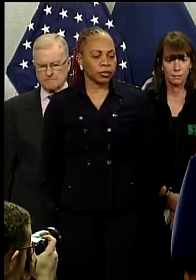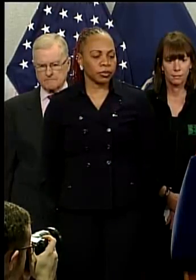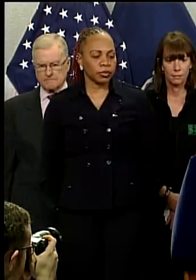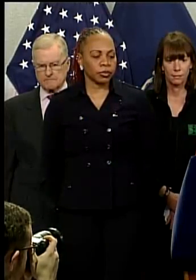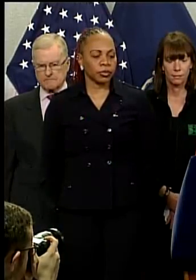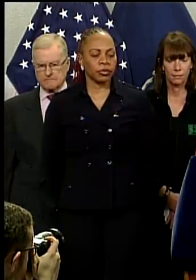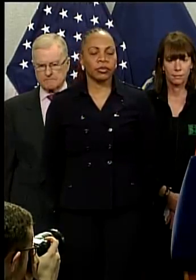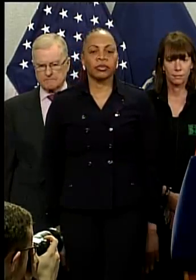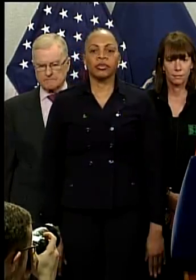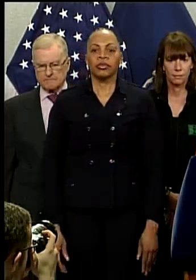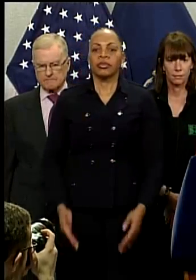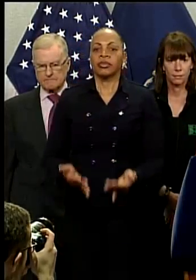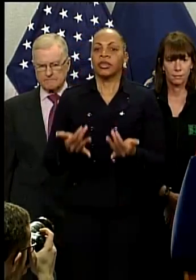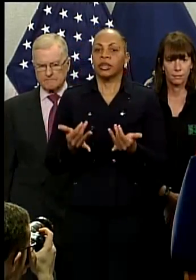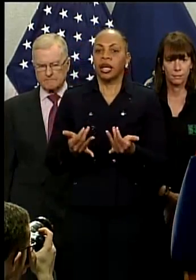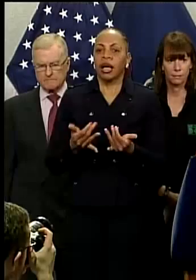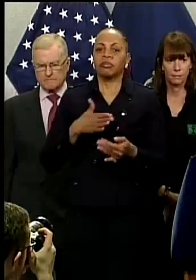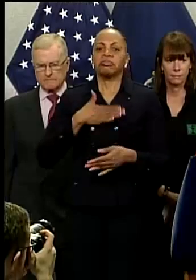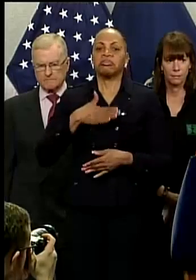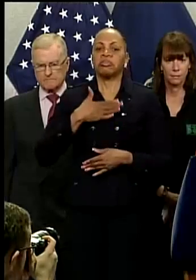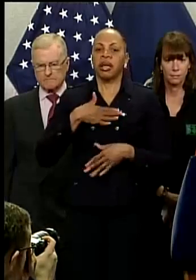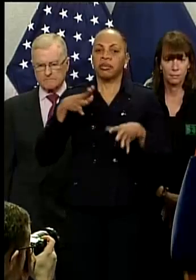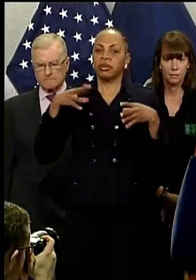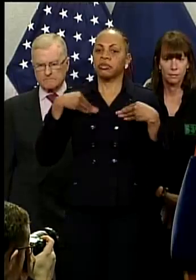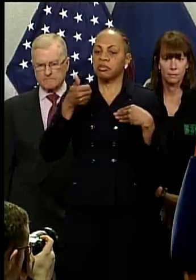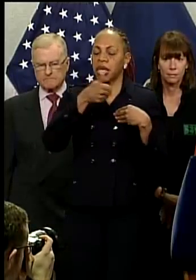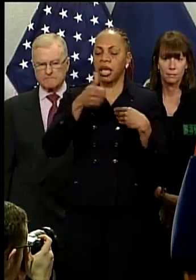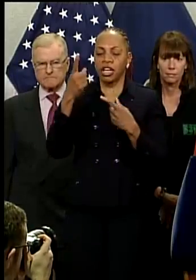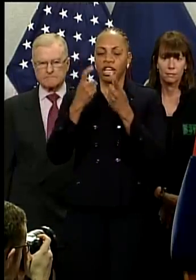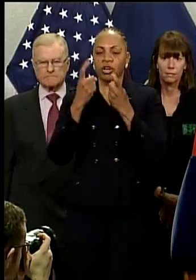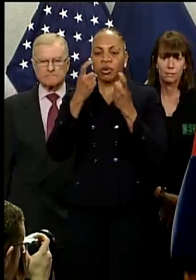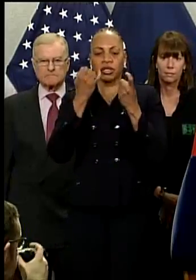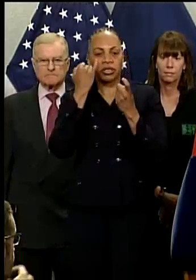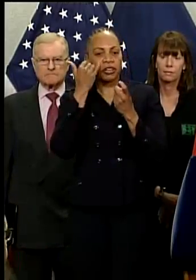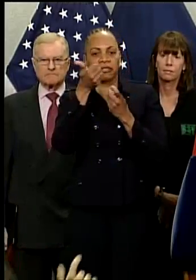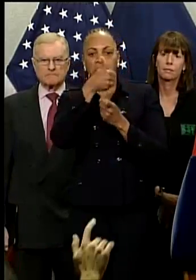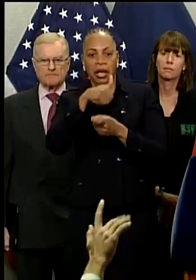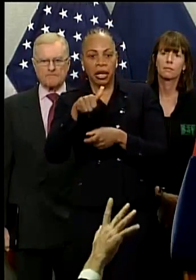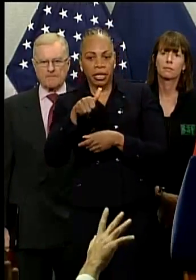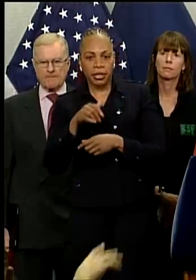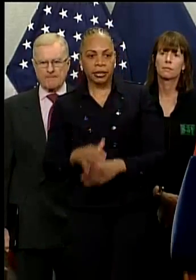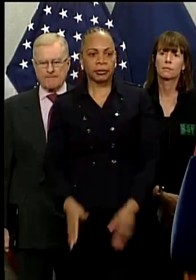calles. And with that, be happy to take some questions if anybody has any.